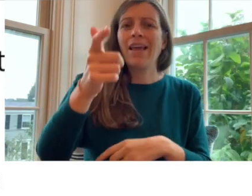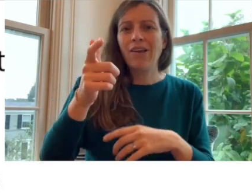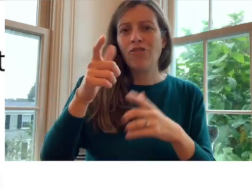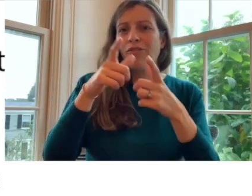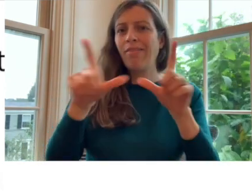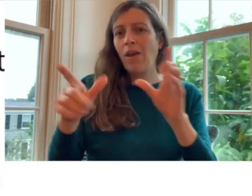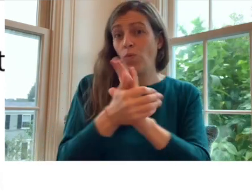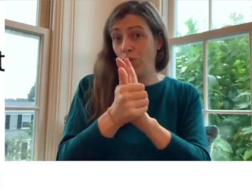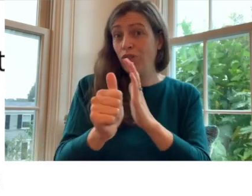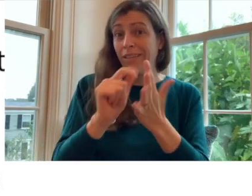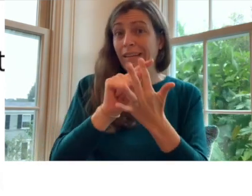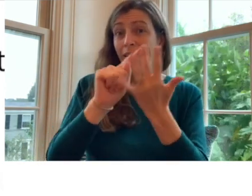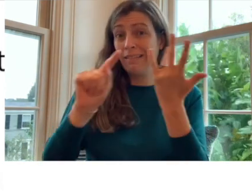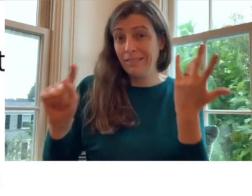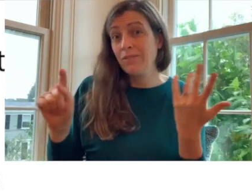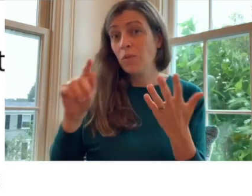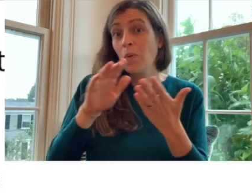prospective language acquisition.